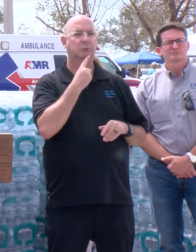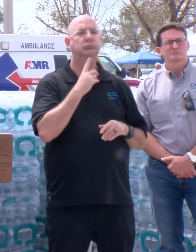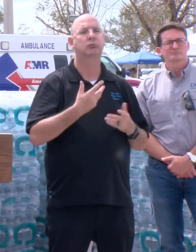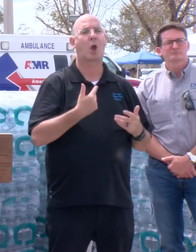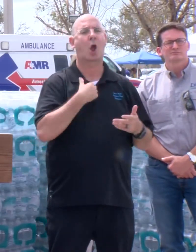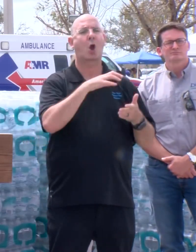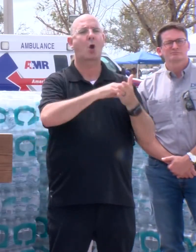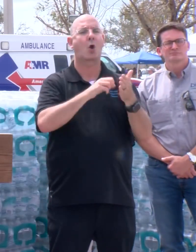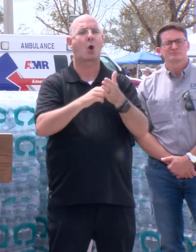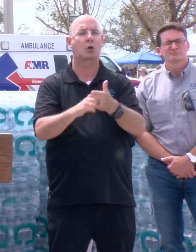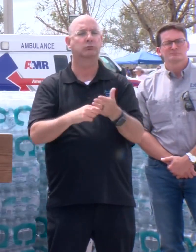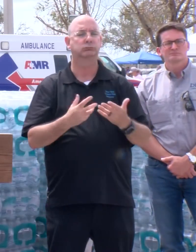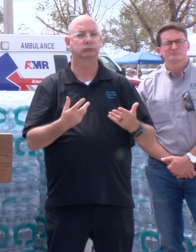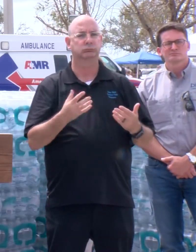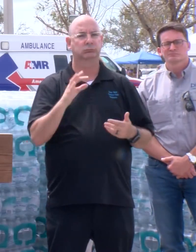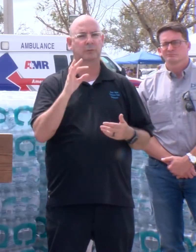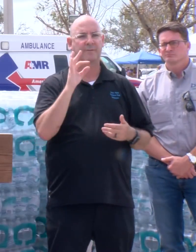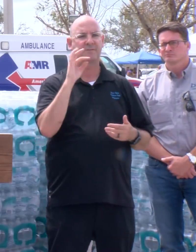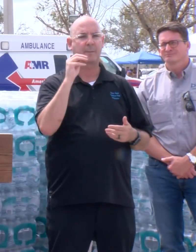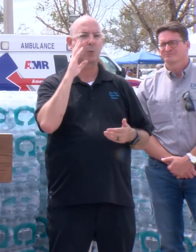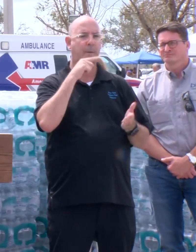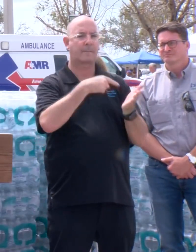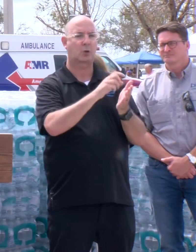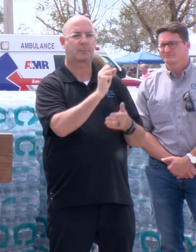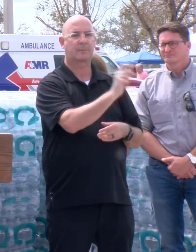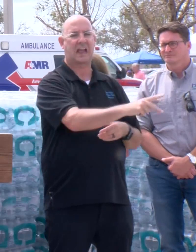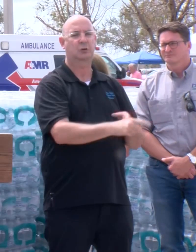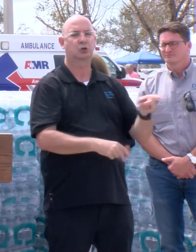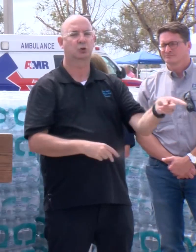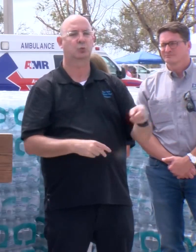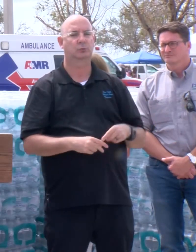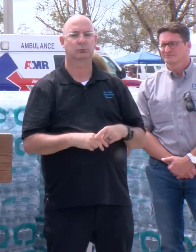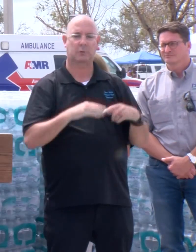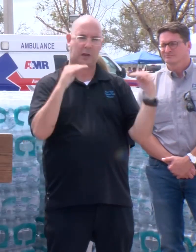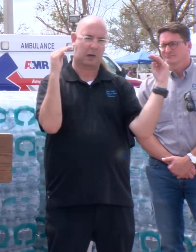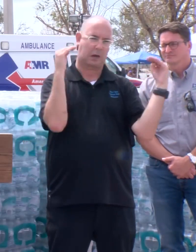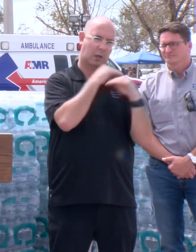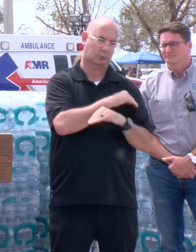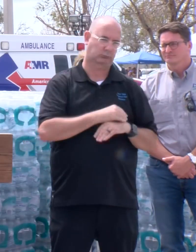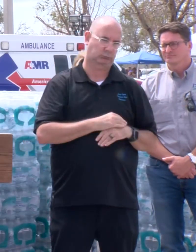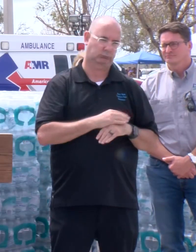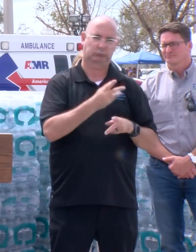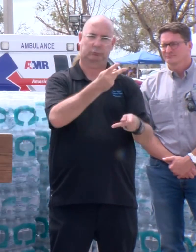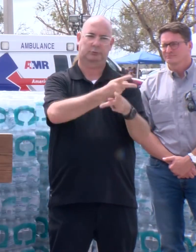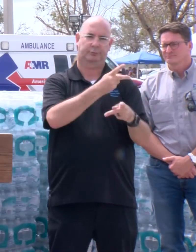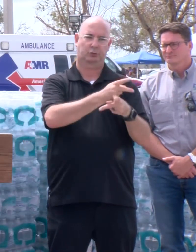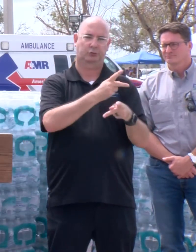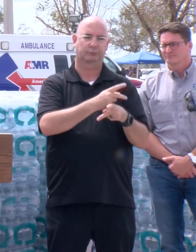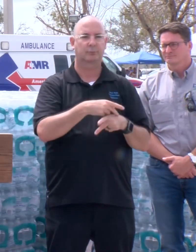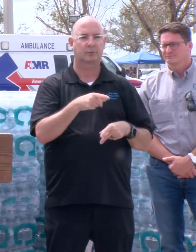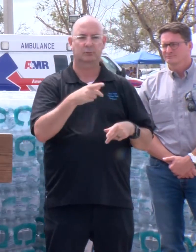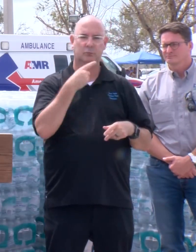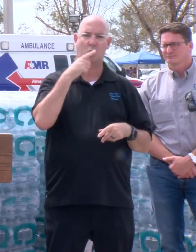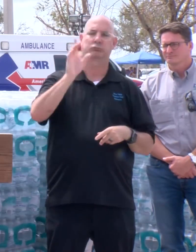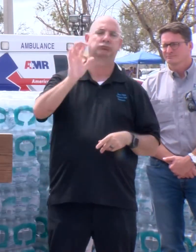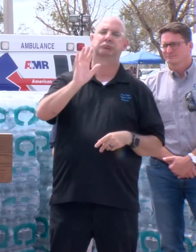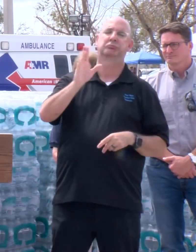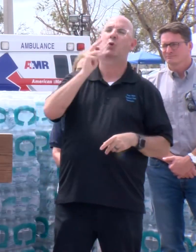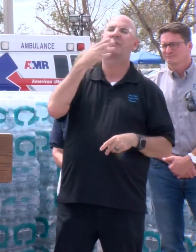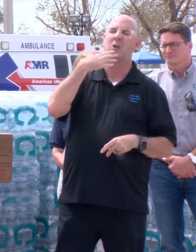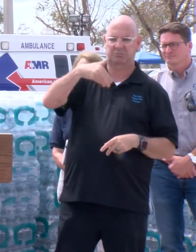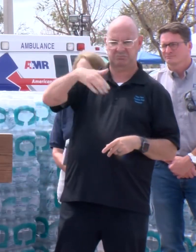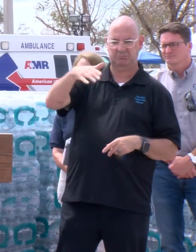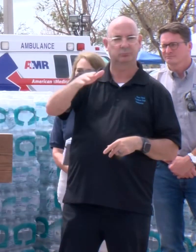covered by FEMA, they are lying. Again, I've said it before, tell them to pack sand and leave. All right, do not take that. If